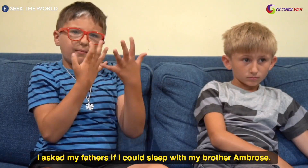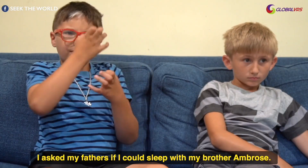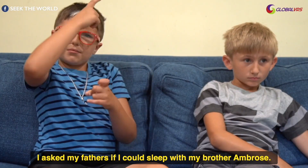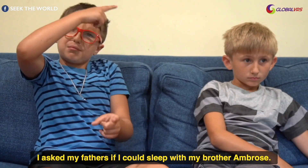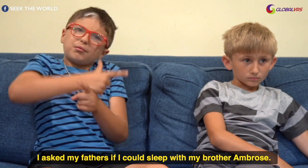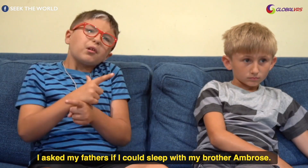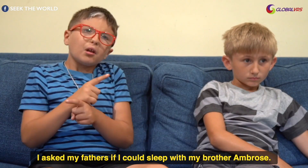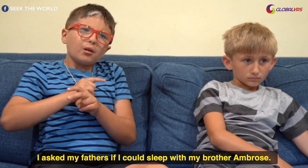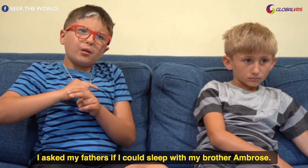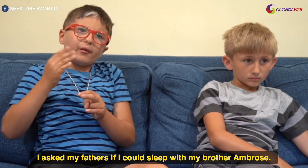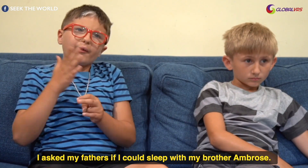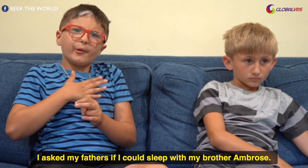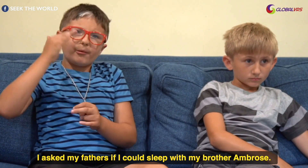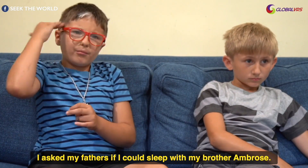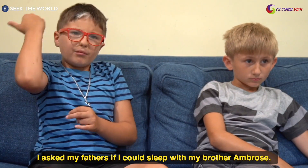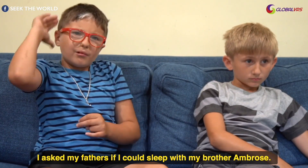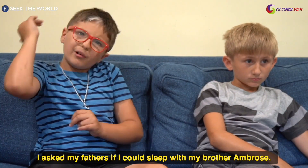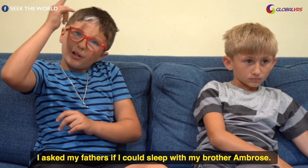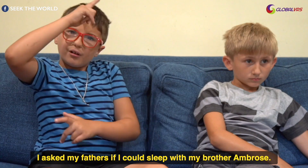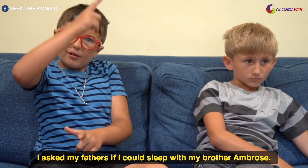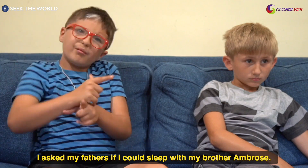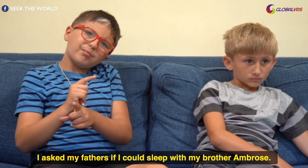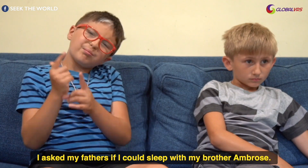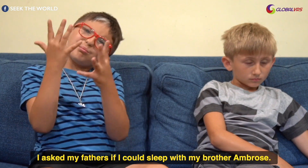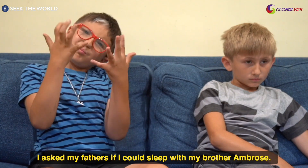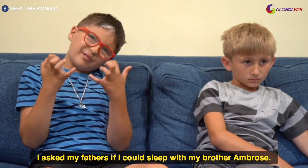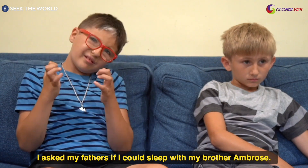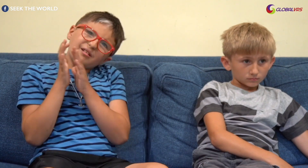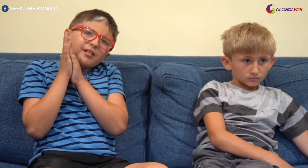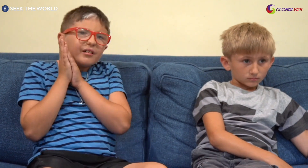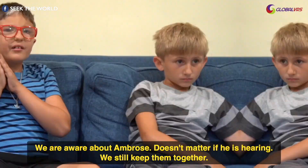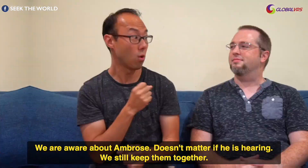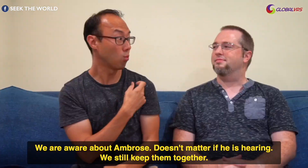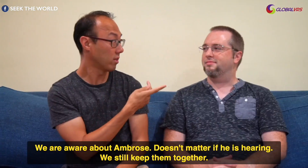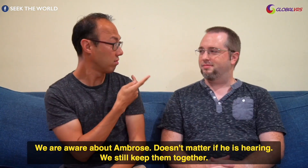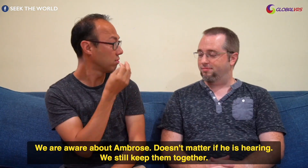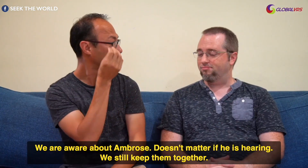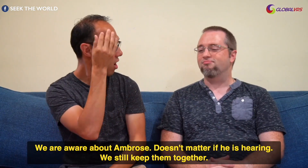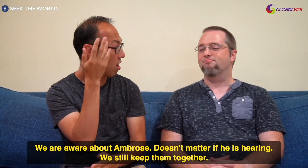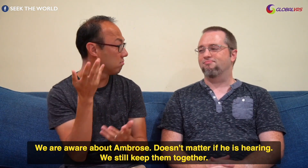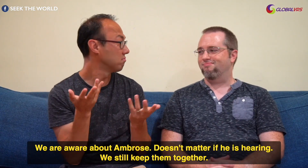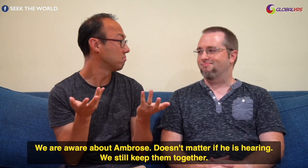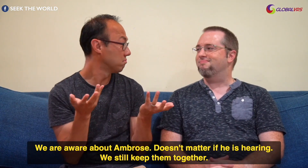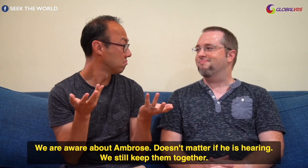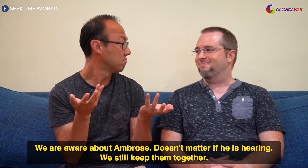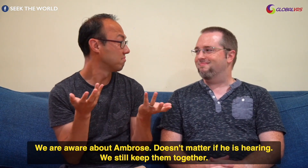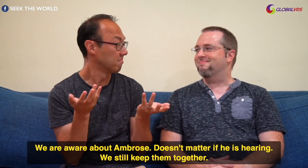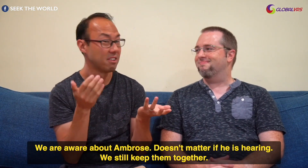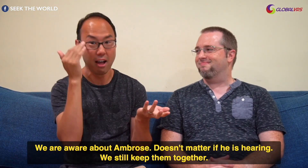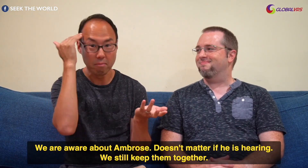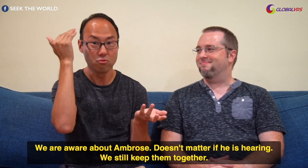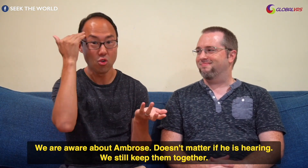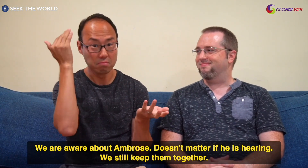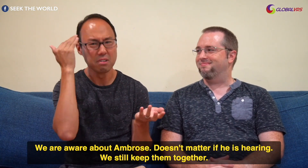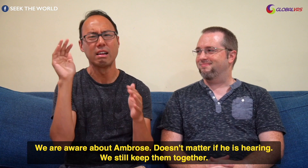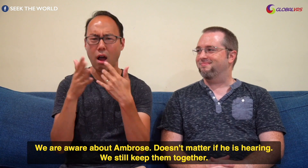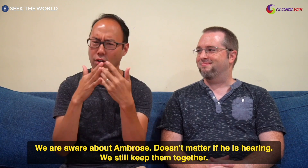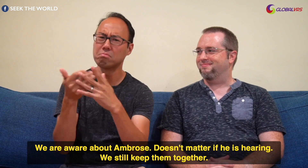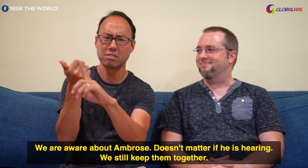And I asked my father if I could sleep with my brothers. Ambrose, I really wanted to be with him. We were aware of Ambrose. It doesn't matter